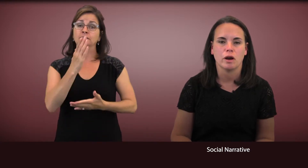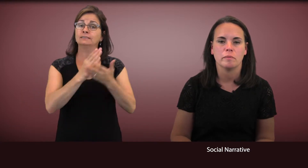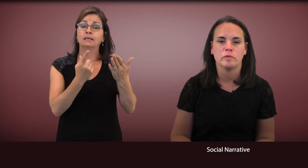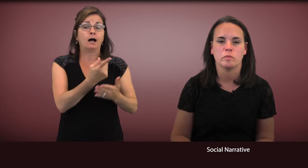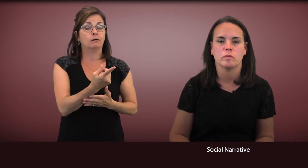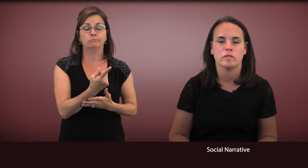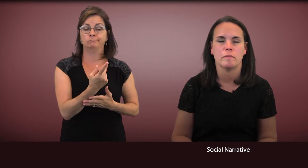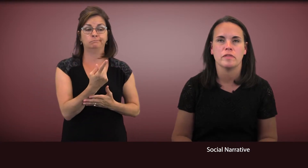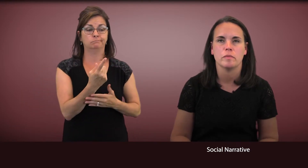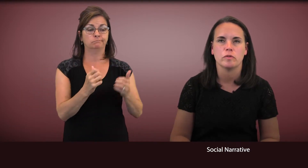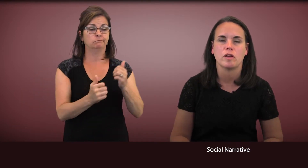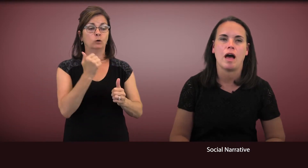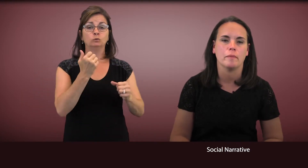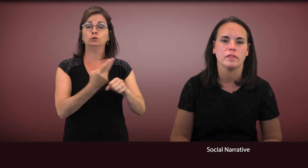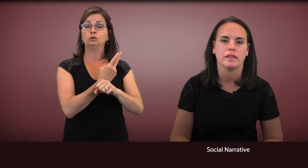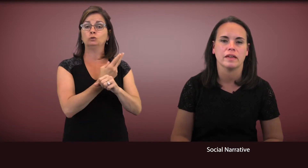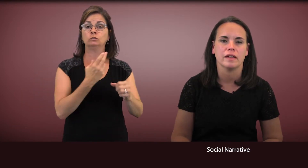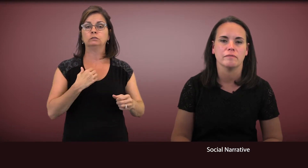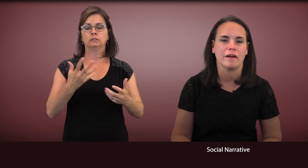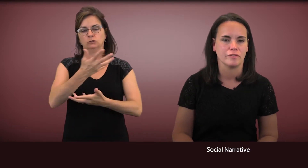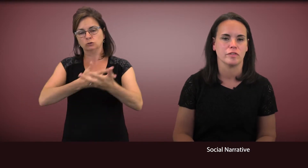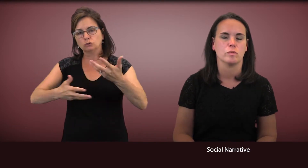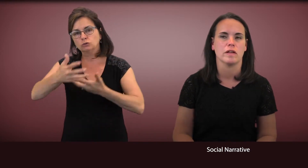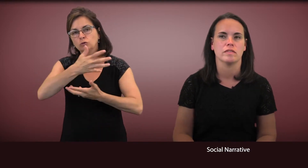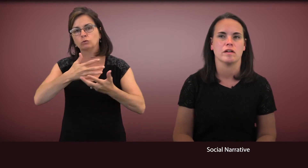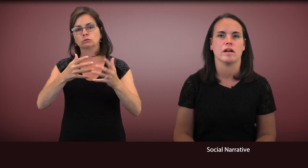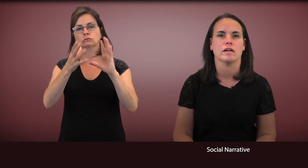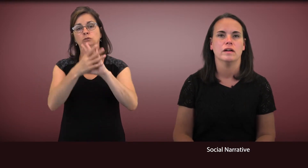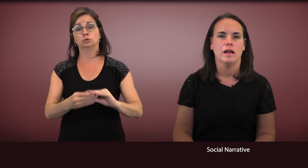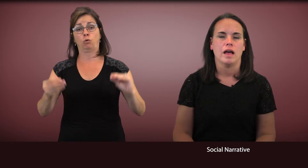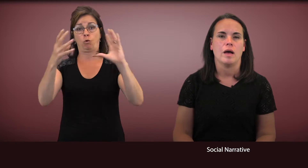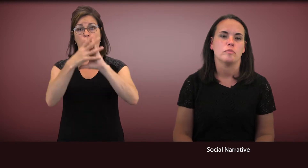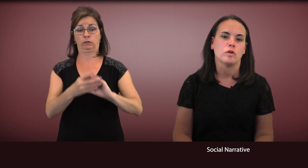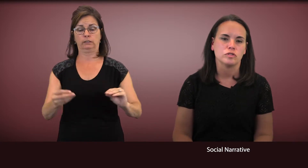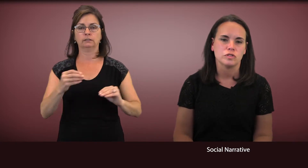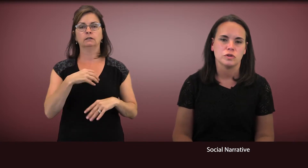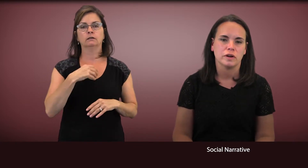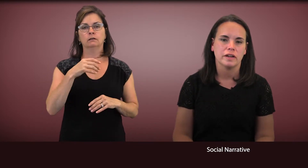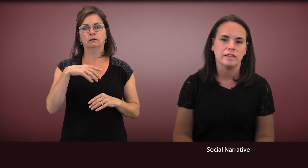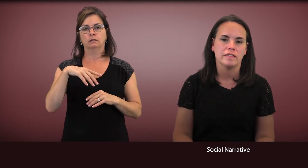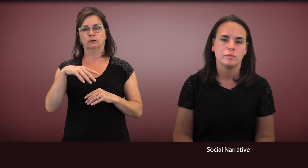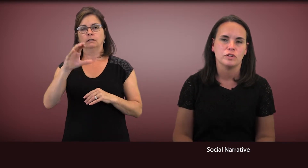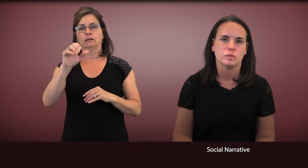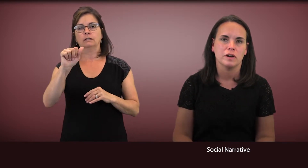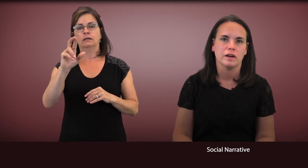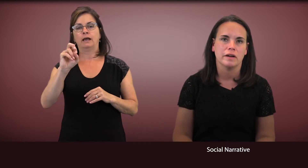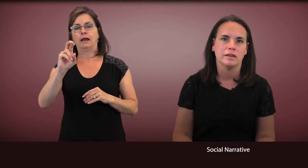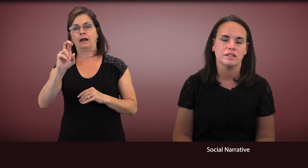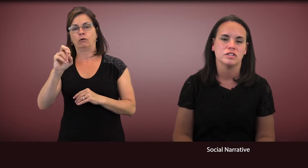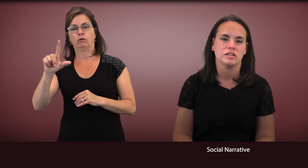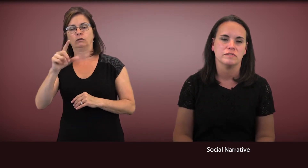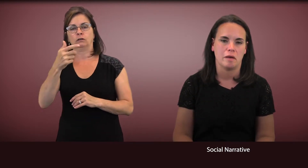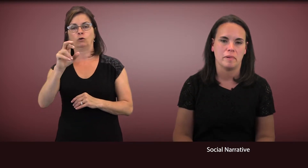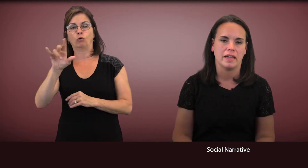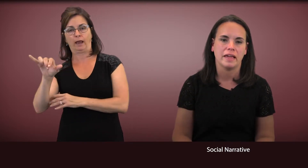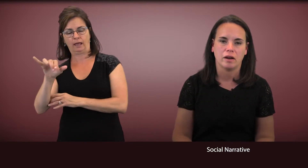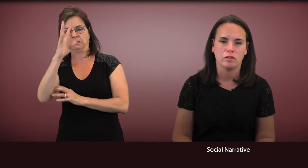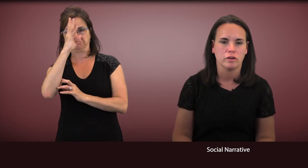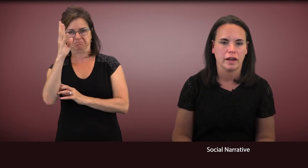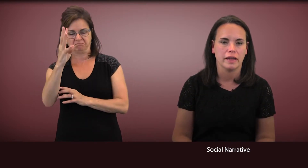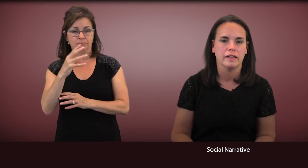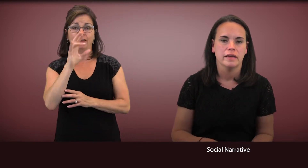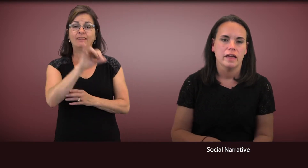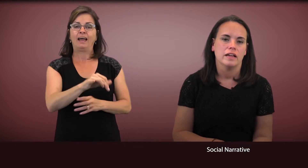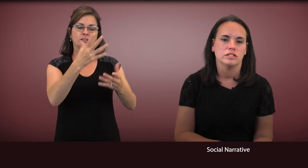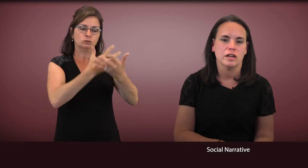different forms. Some of the most commonly referenced ones are social stories, which were initially developed by